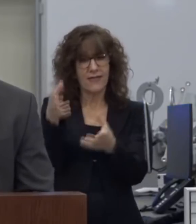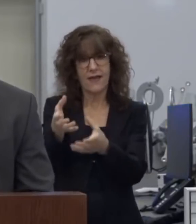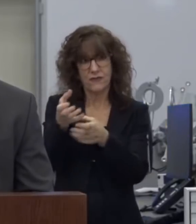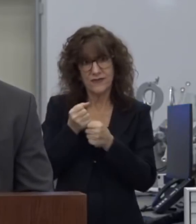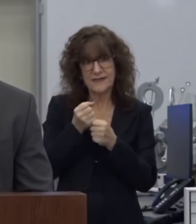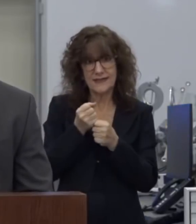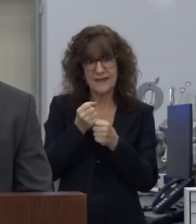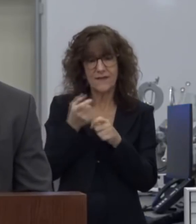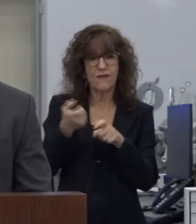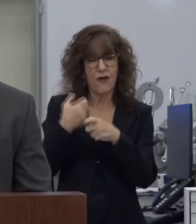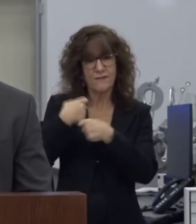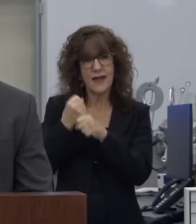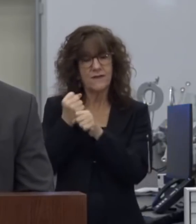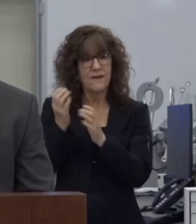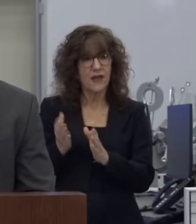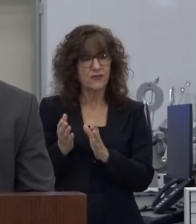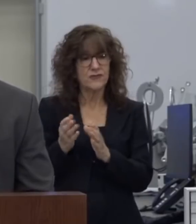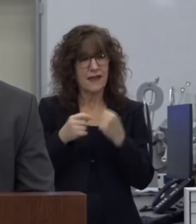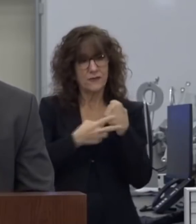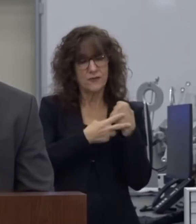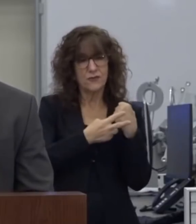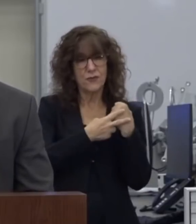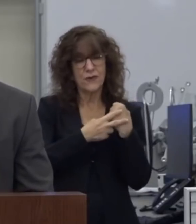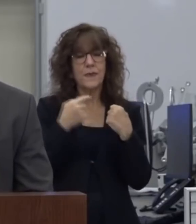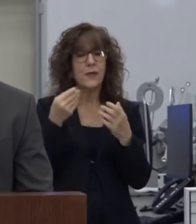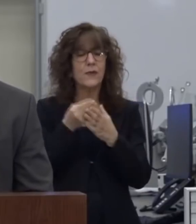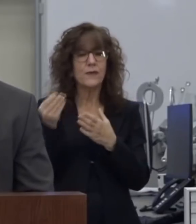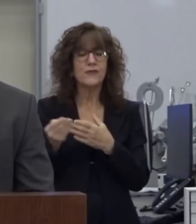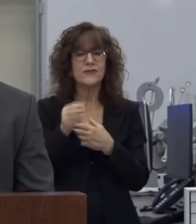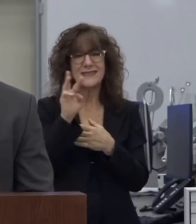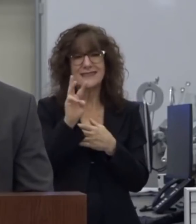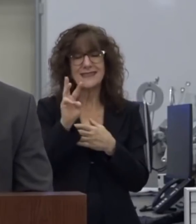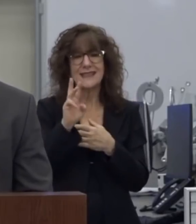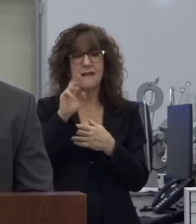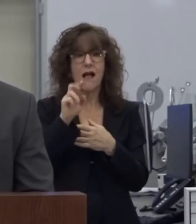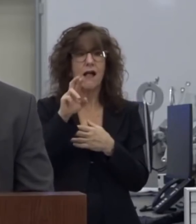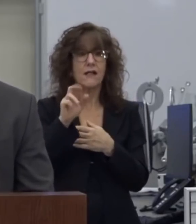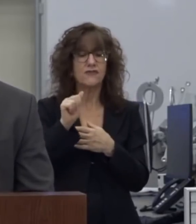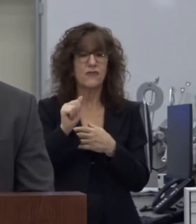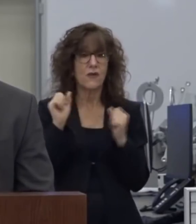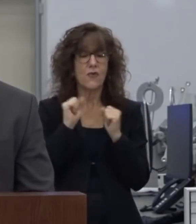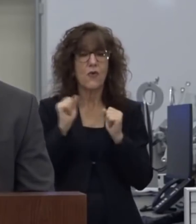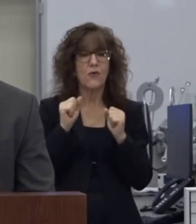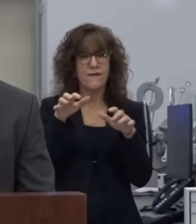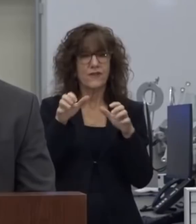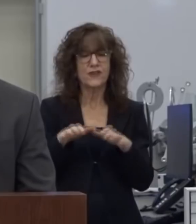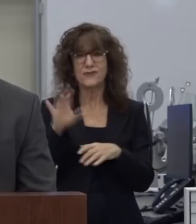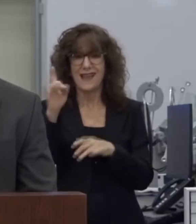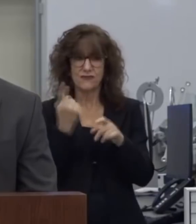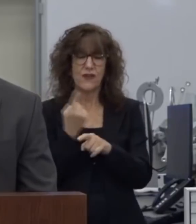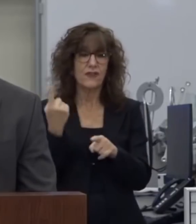our manufacturers. We have purchased 6 ultra-cold freezers and 8 standard freezers